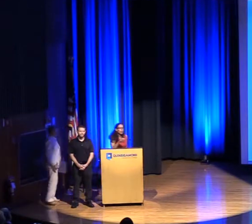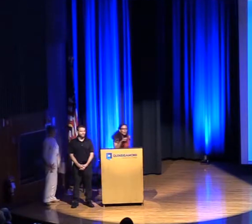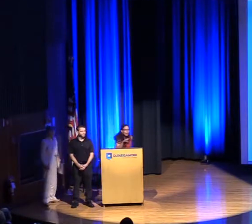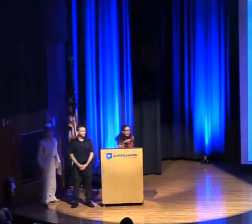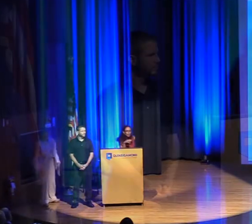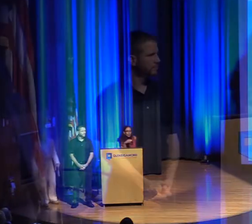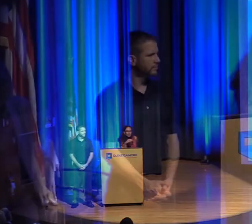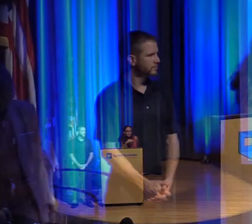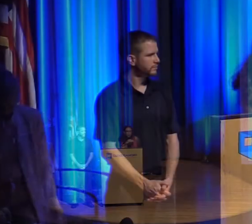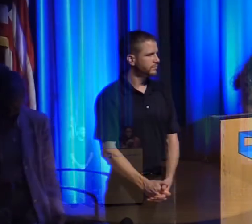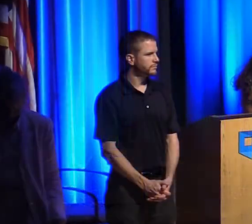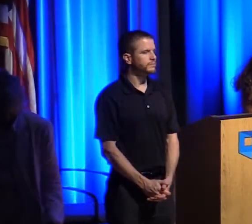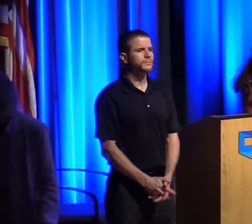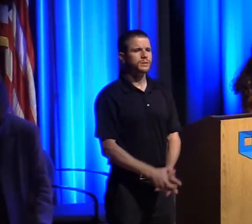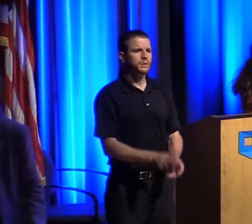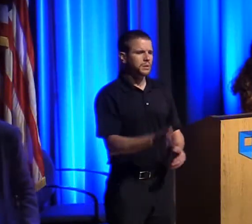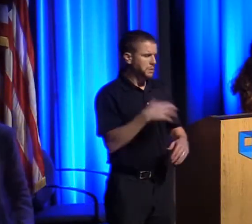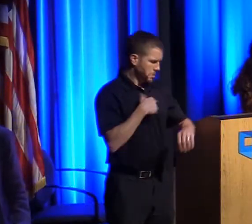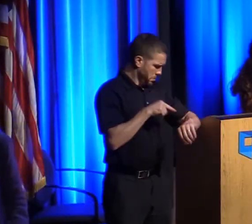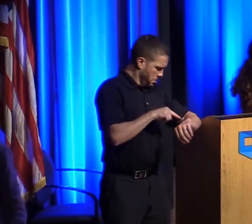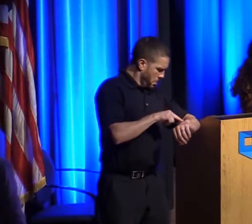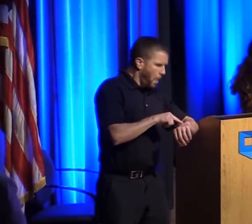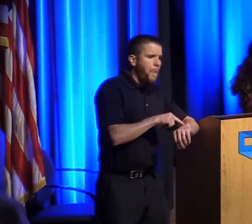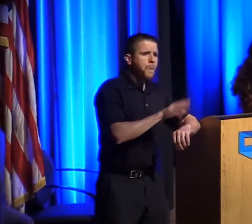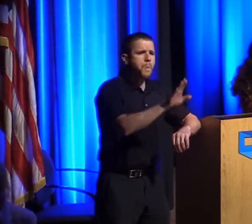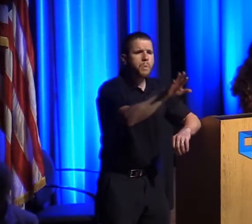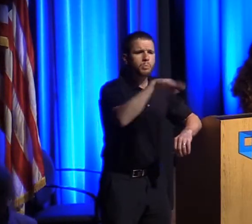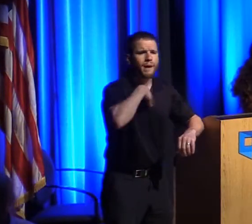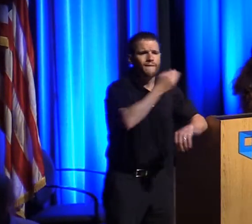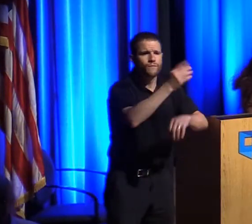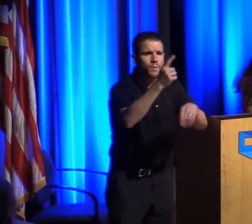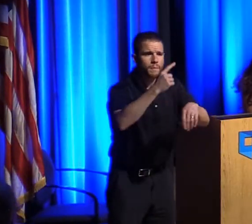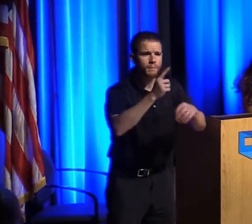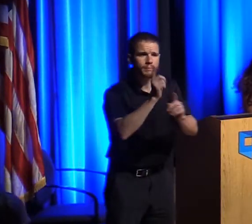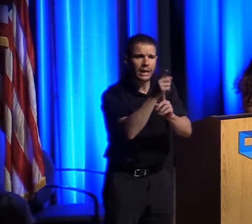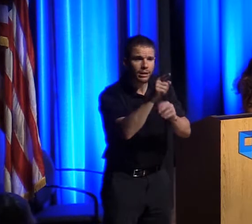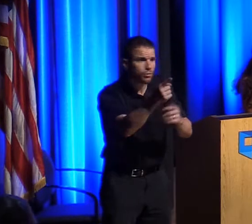So I have a few minutes to take questions or comments.